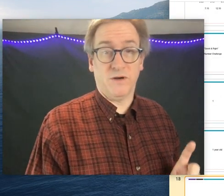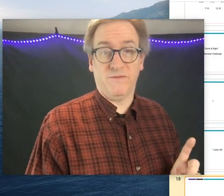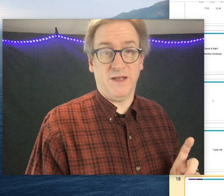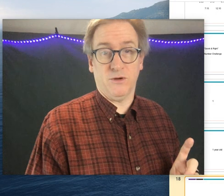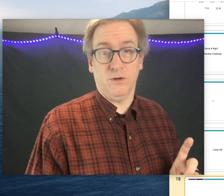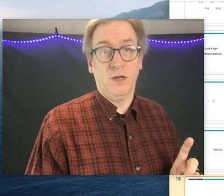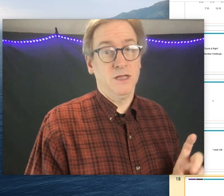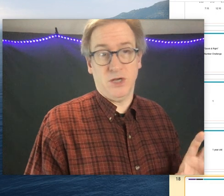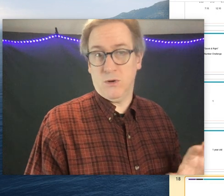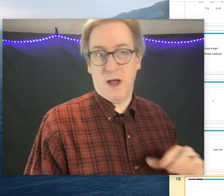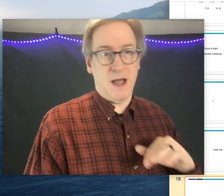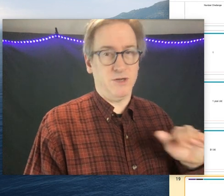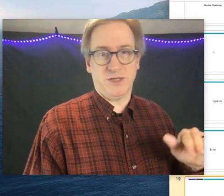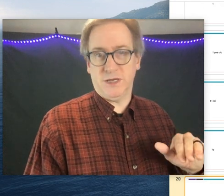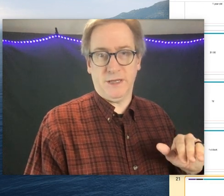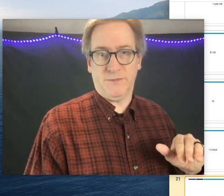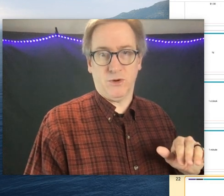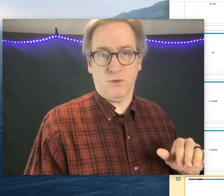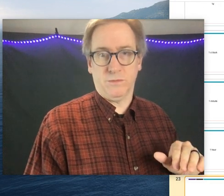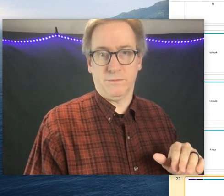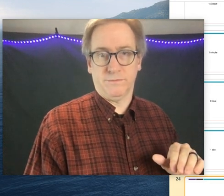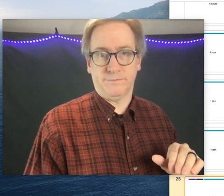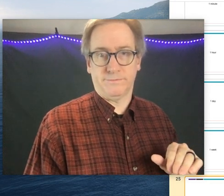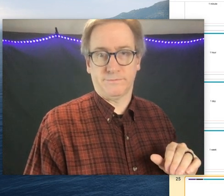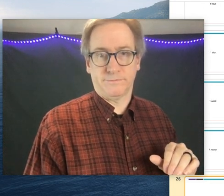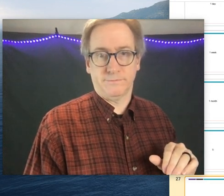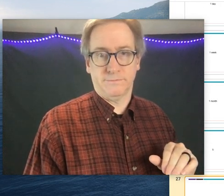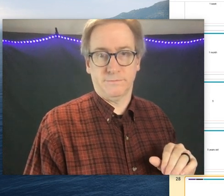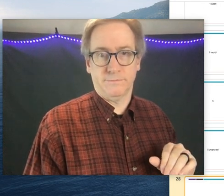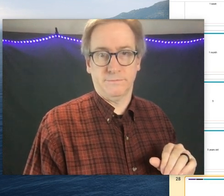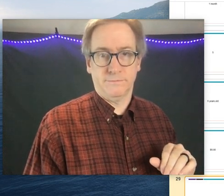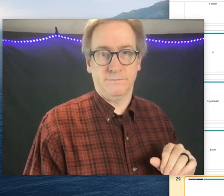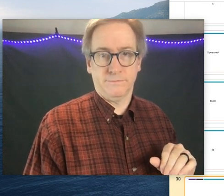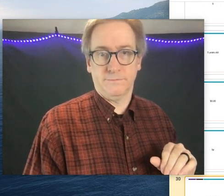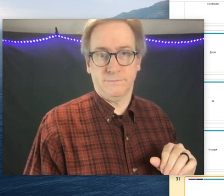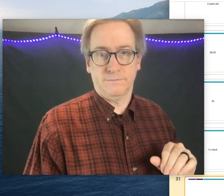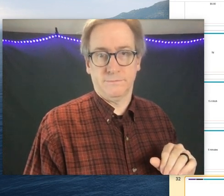And then we're going to fly through. So I'm just going to leap through